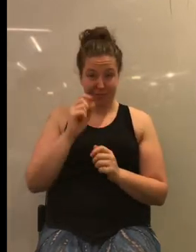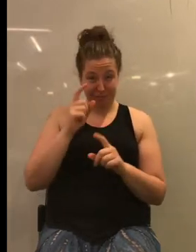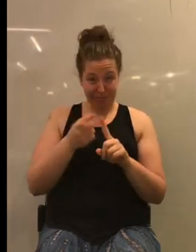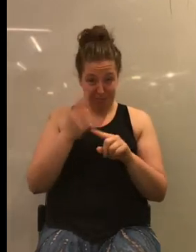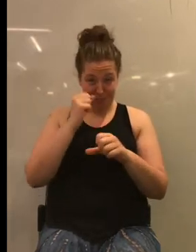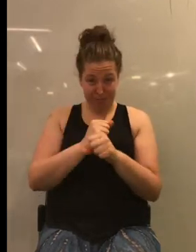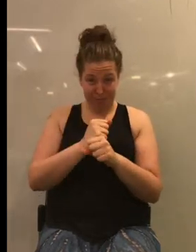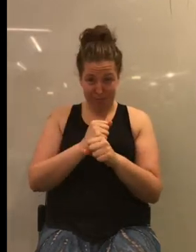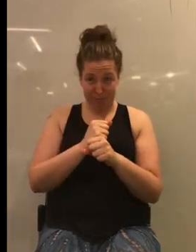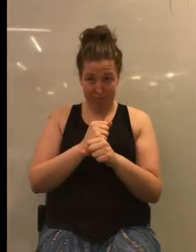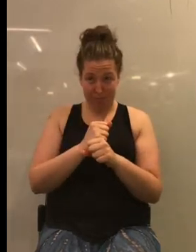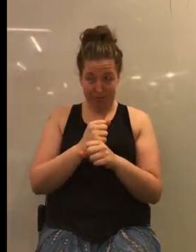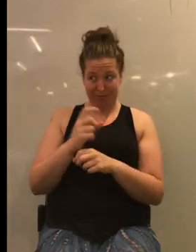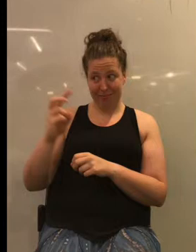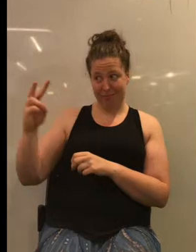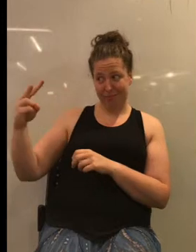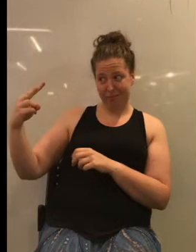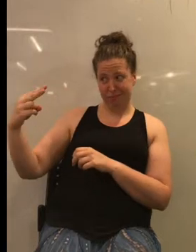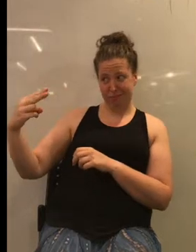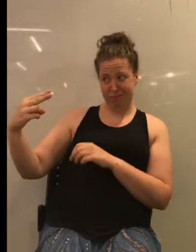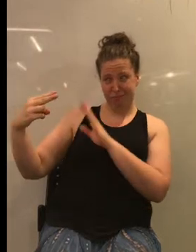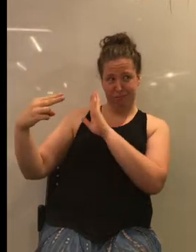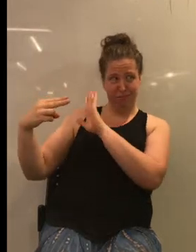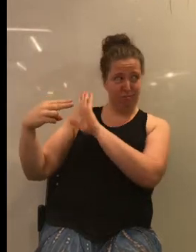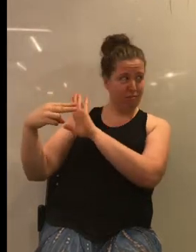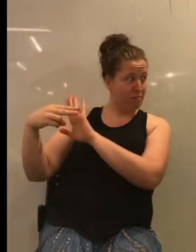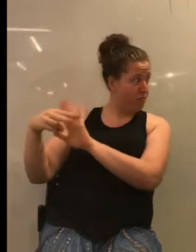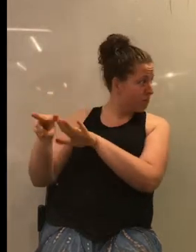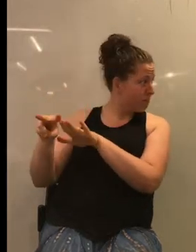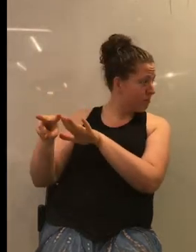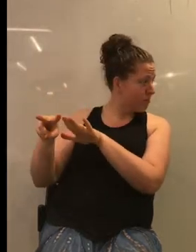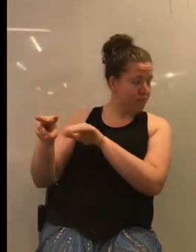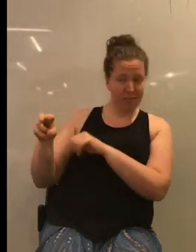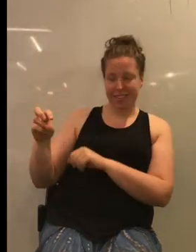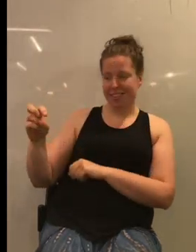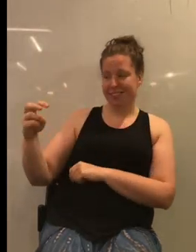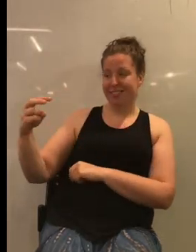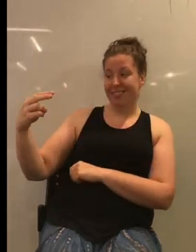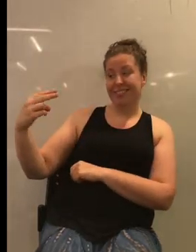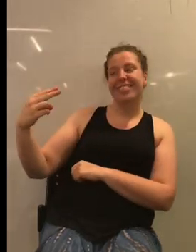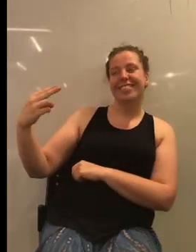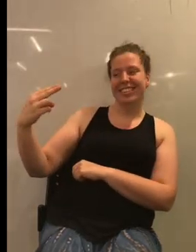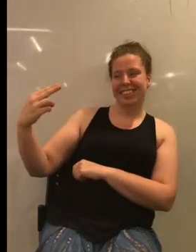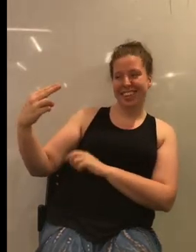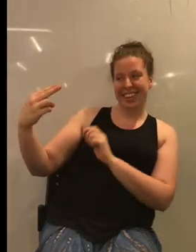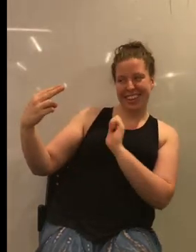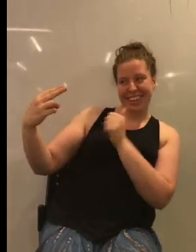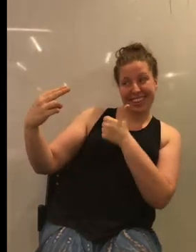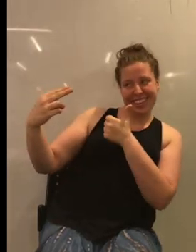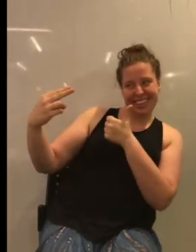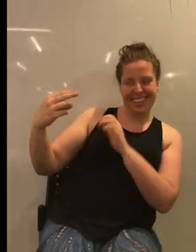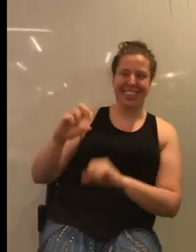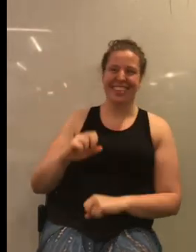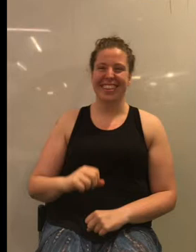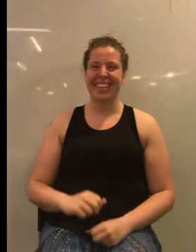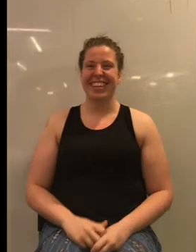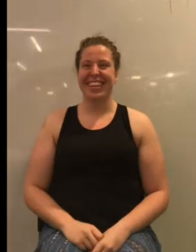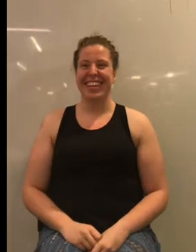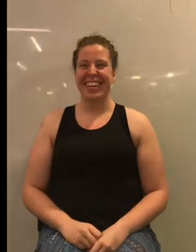example, ugh, stop staring. Versus, how you doing?